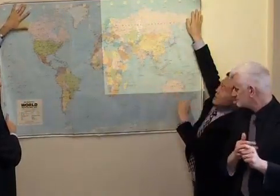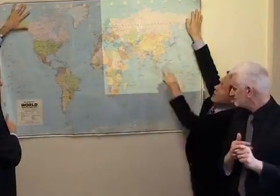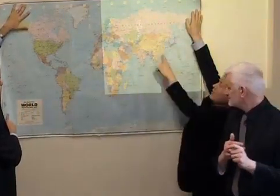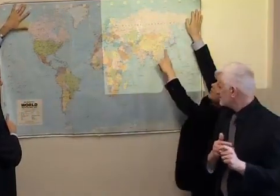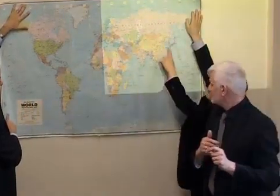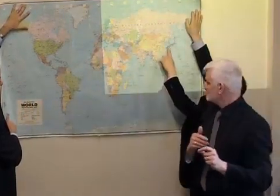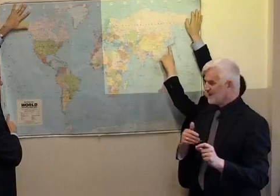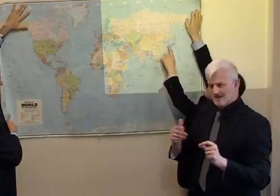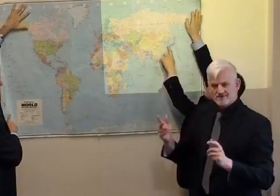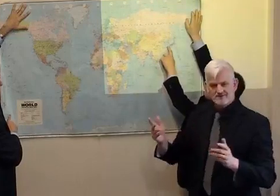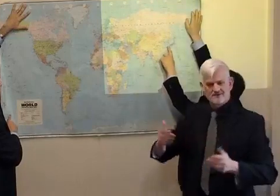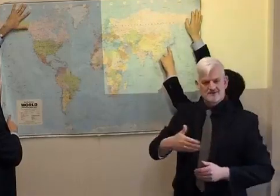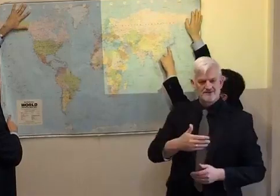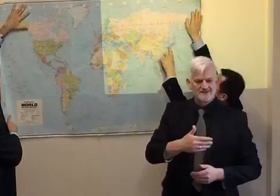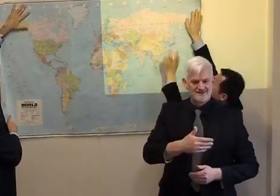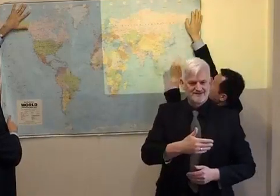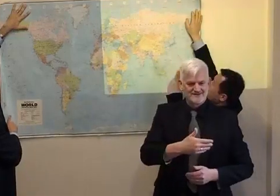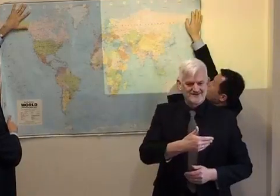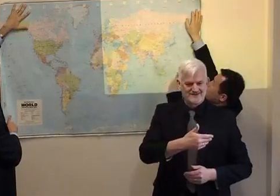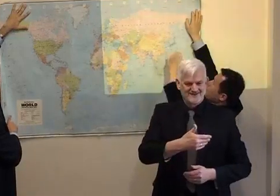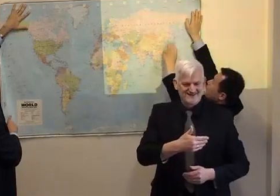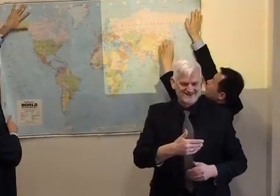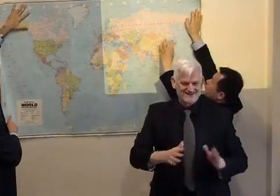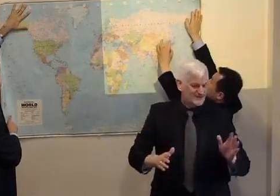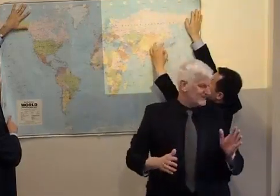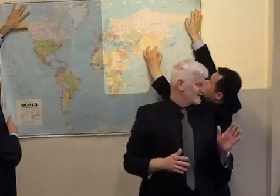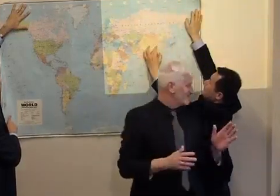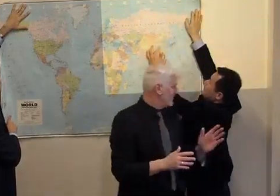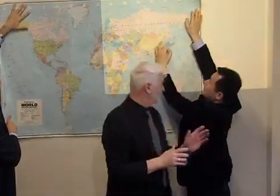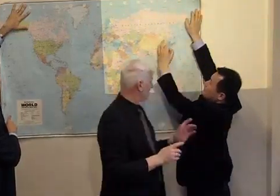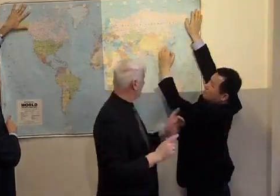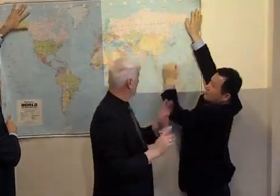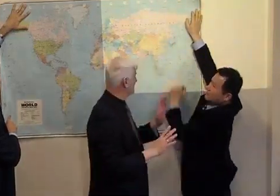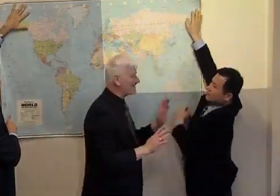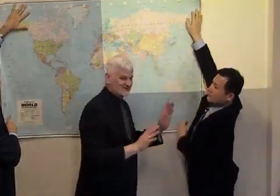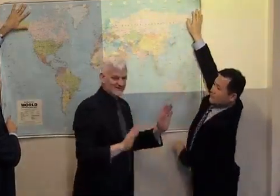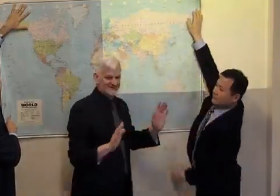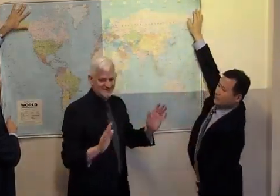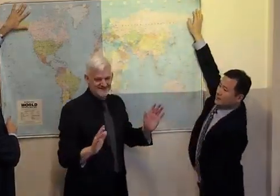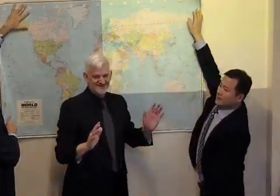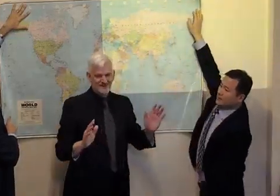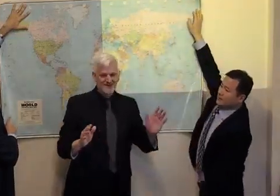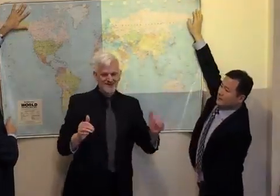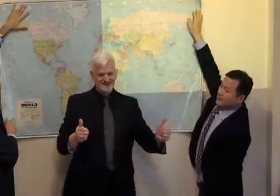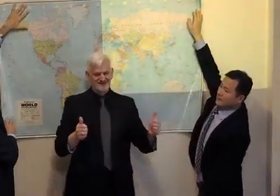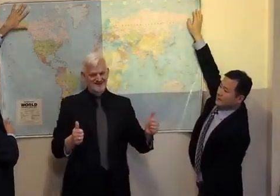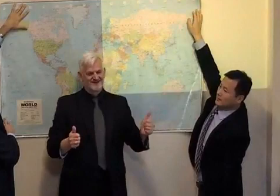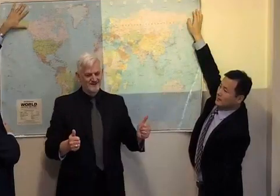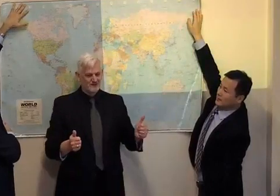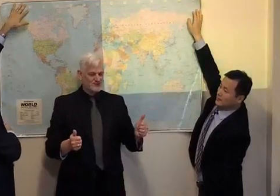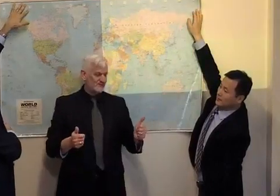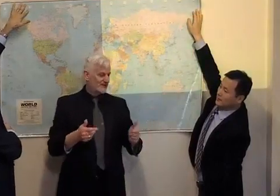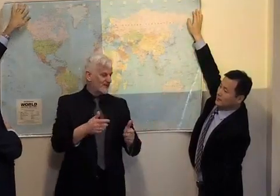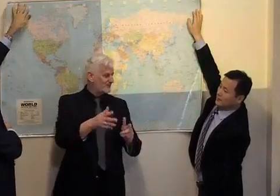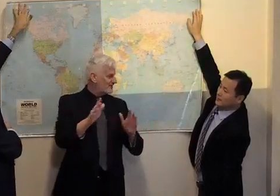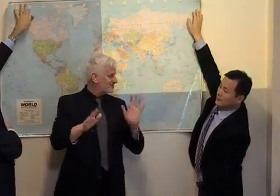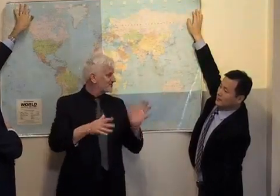In our history, we will separate. Hold on, hold on. Yeah. You're on the camera, so